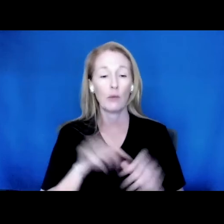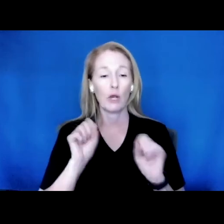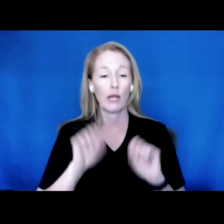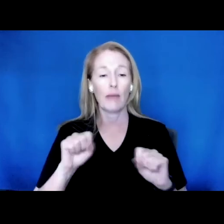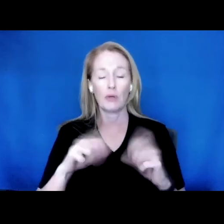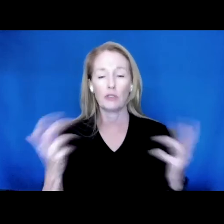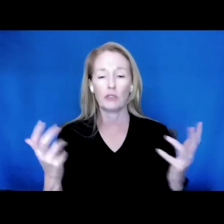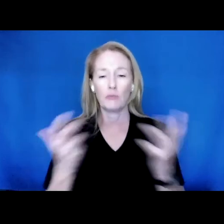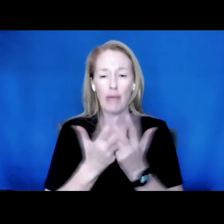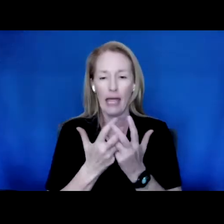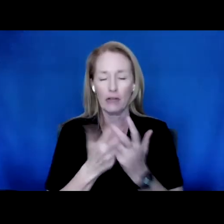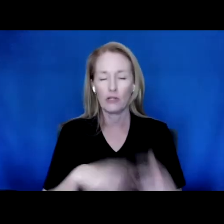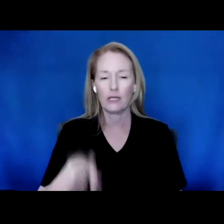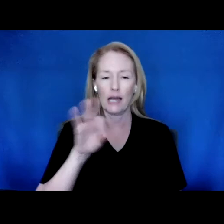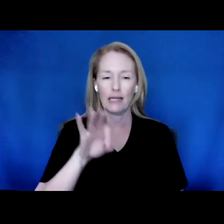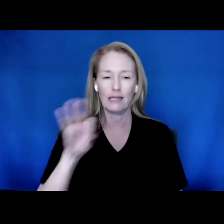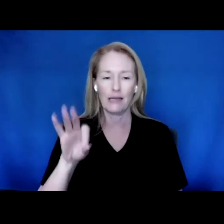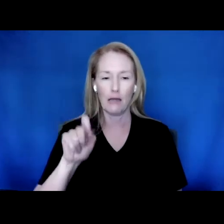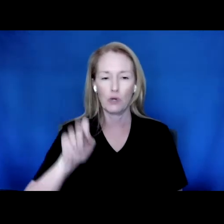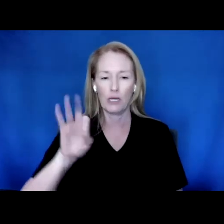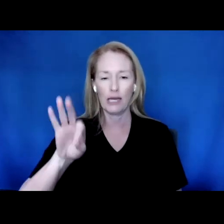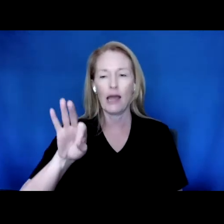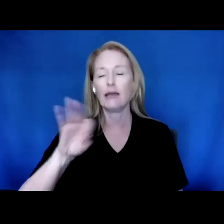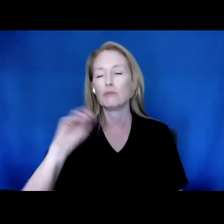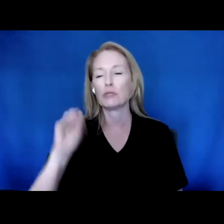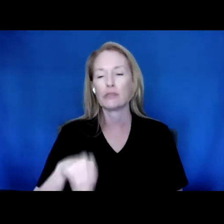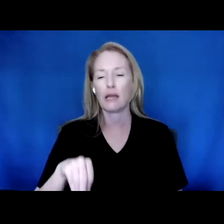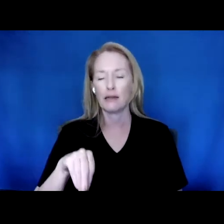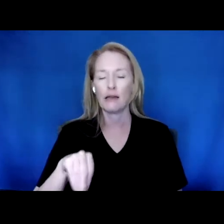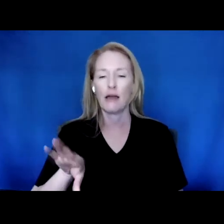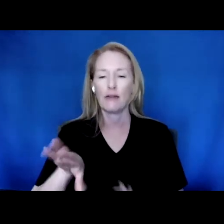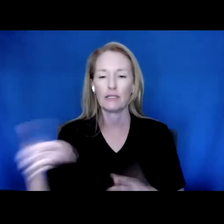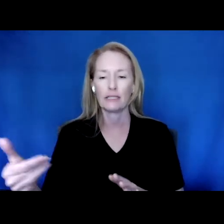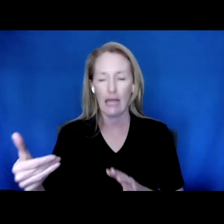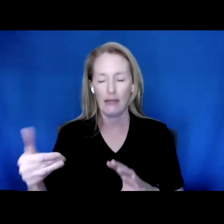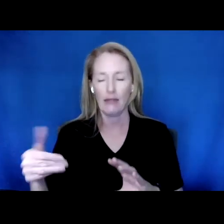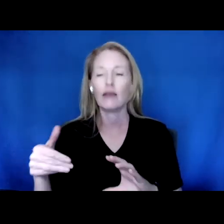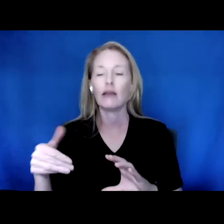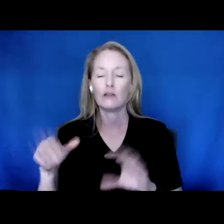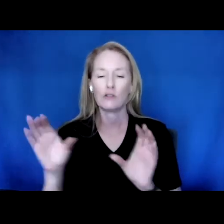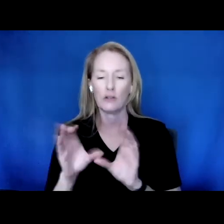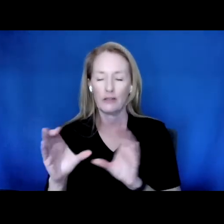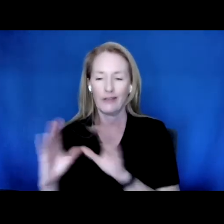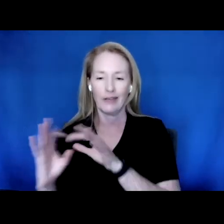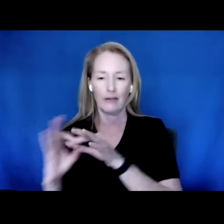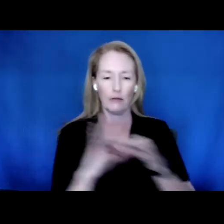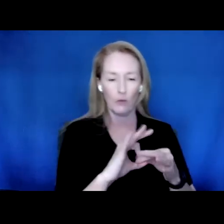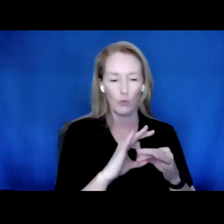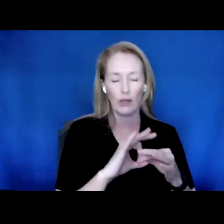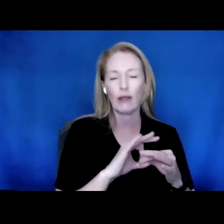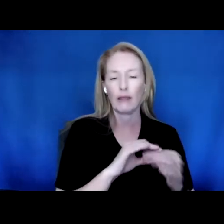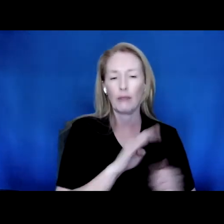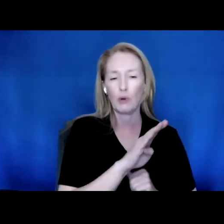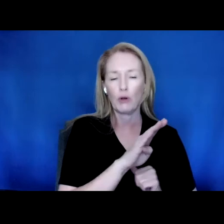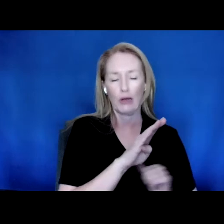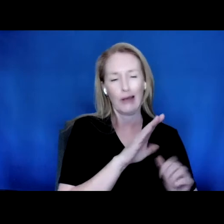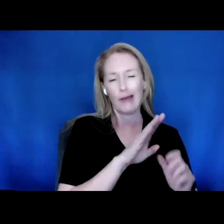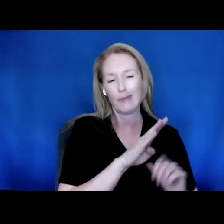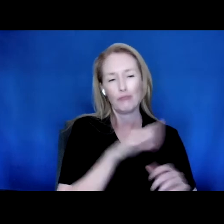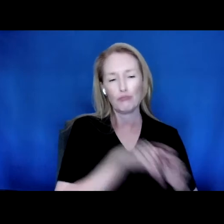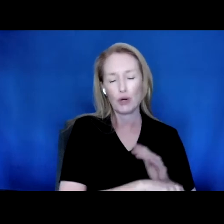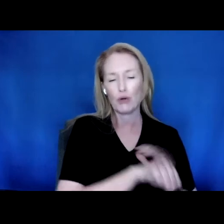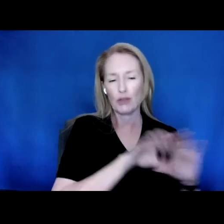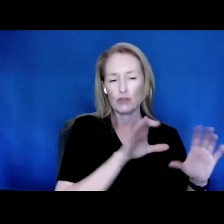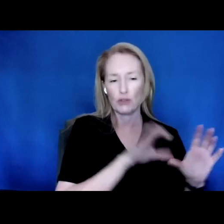99.9% of death certificates with their corresponding birth certificate in instances where the infant was born